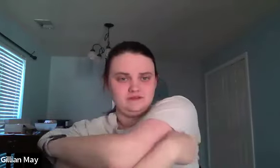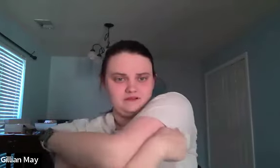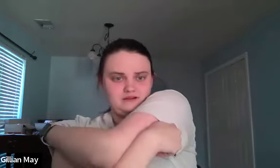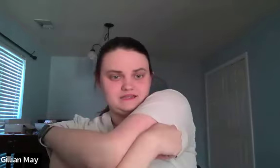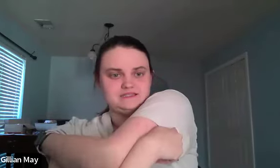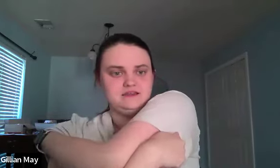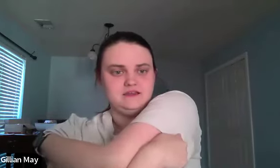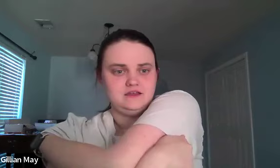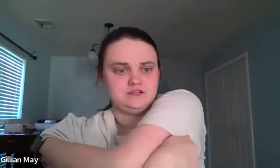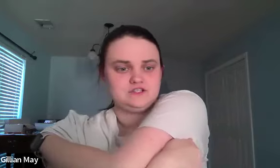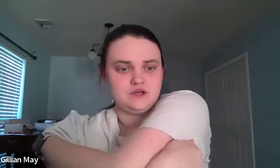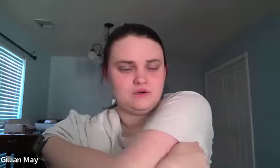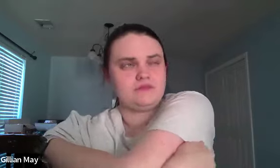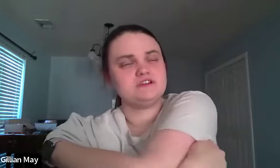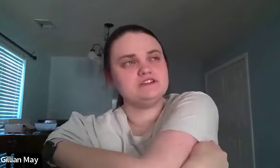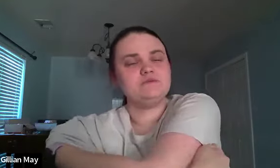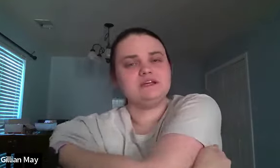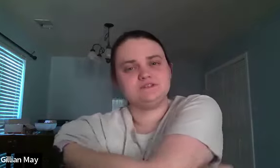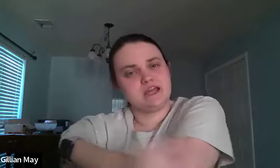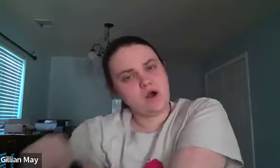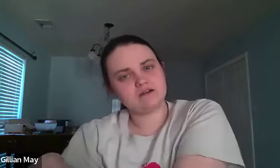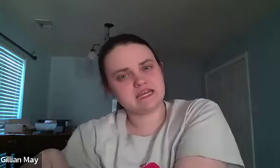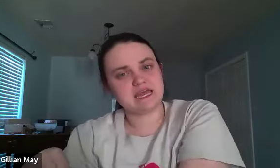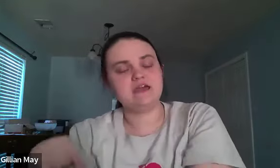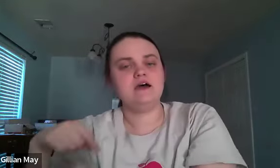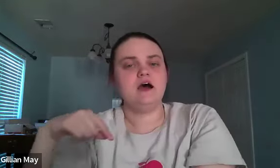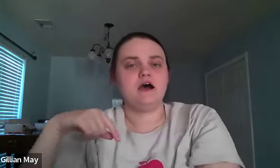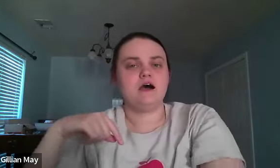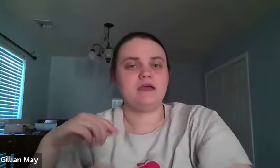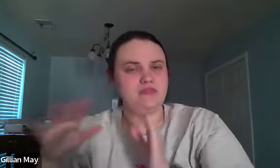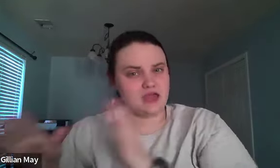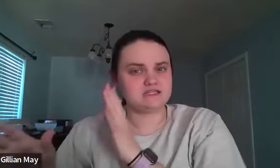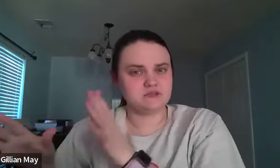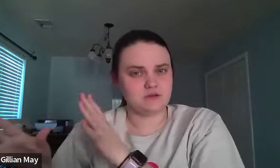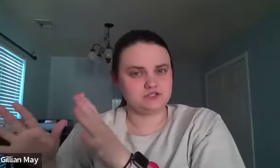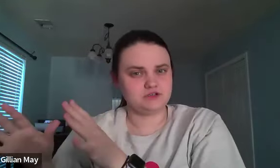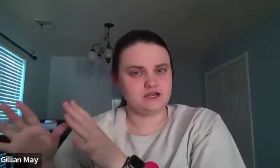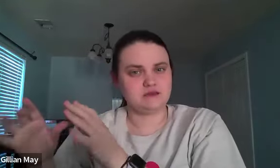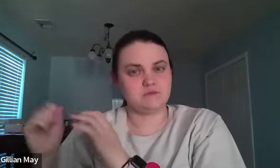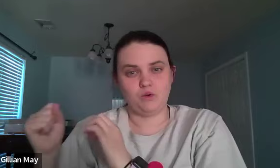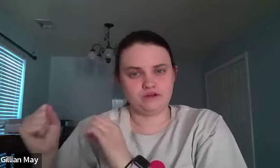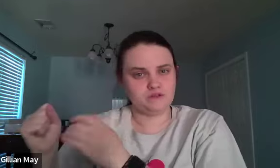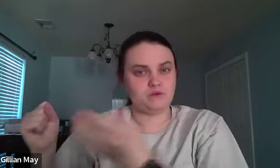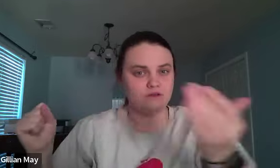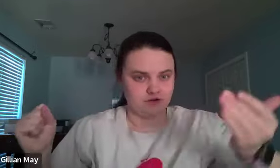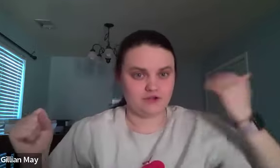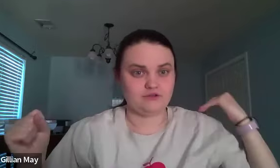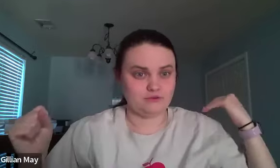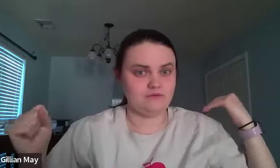All right. So there's also ways for saying all day. And that is something I will show you guys. I'm going to hold it though. We're going to go through